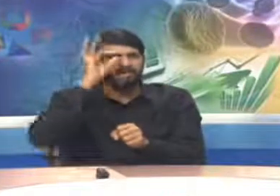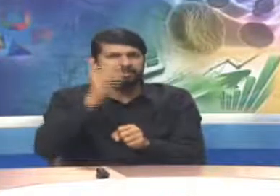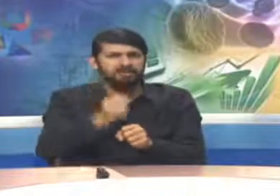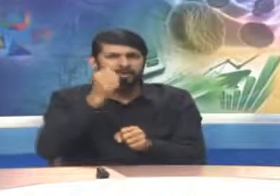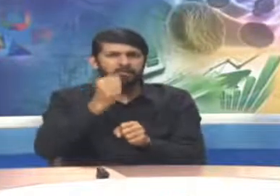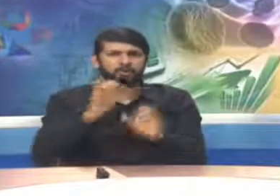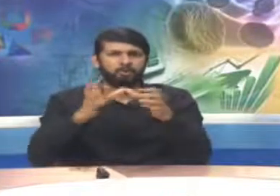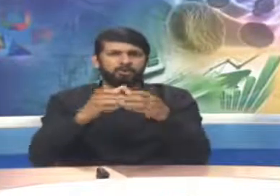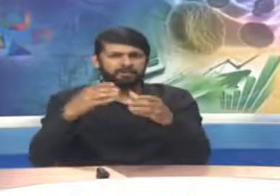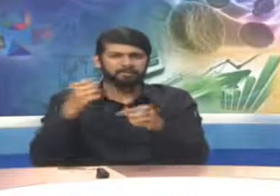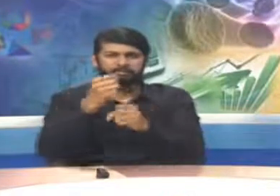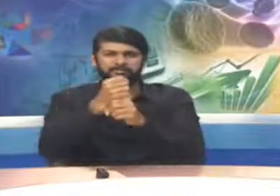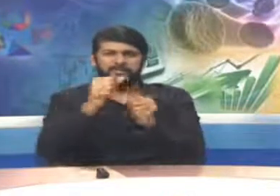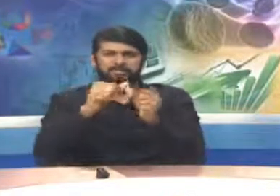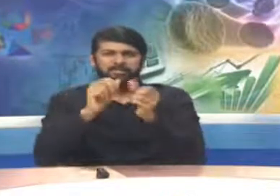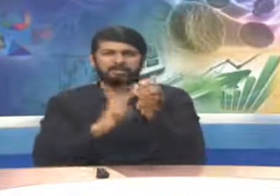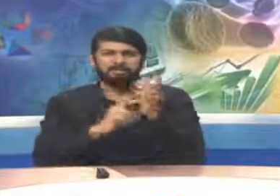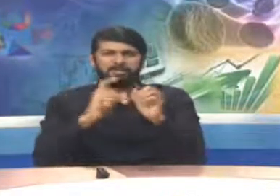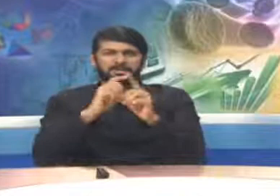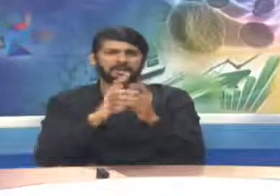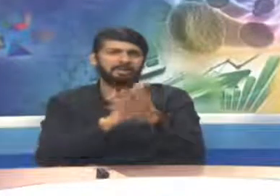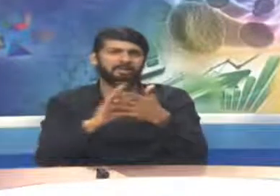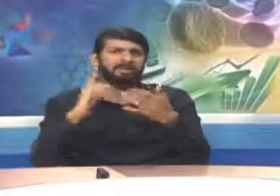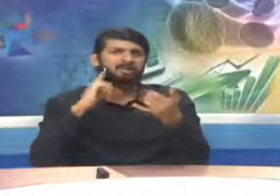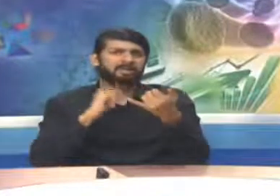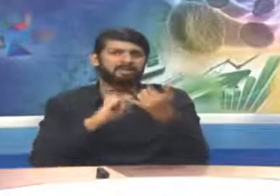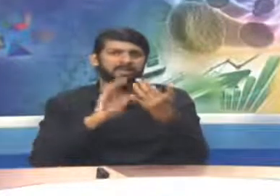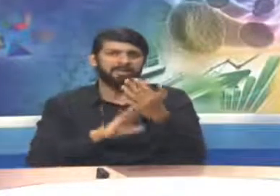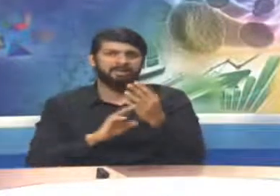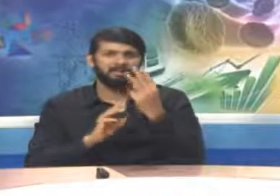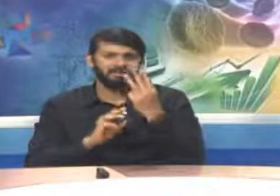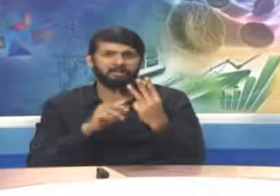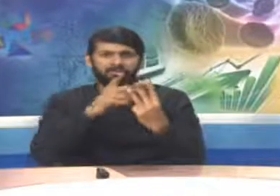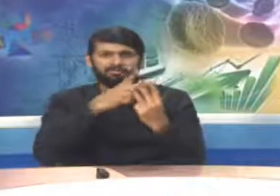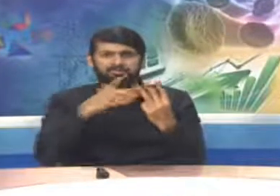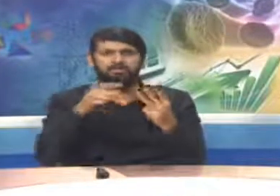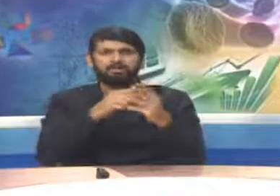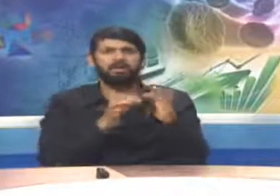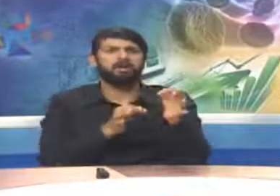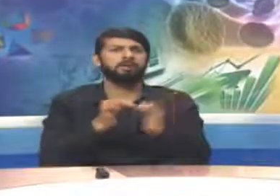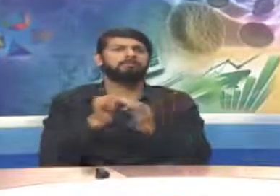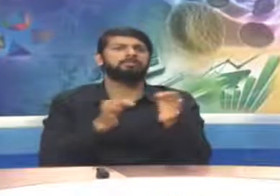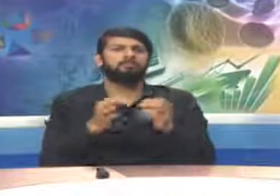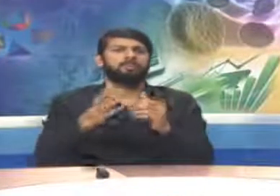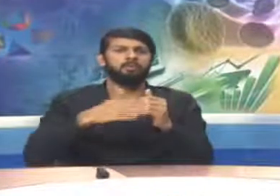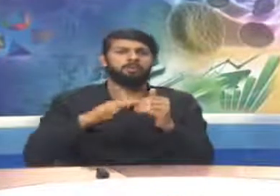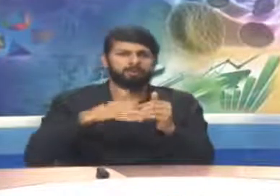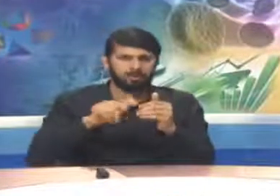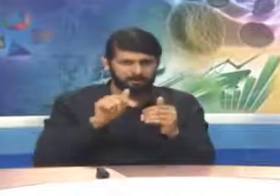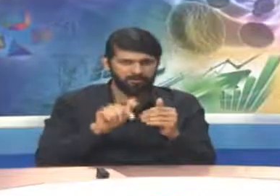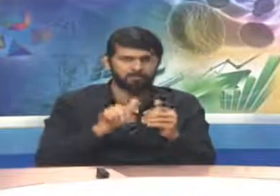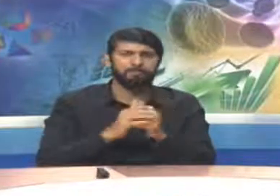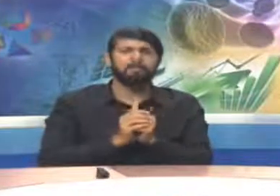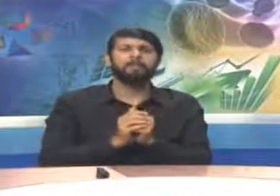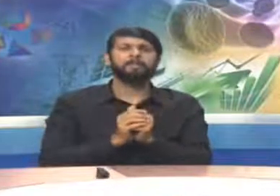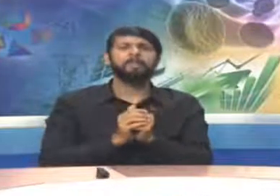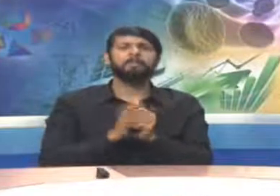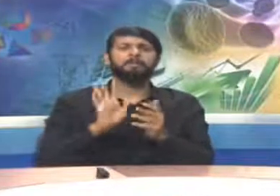the attention of the people in most part of the 20th century. I